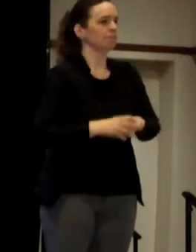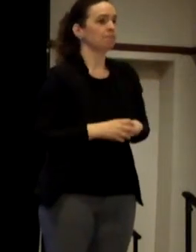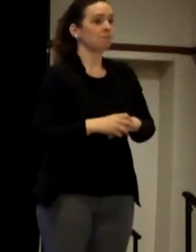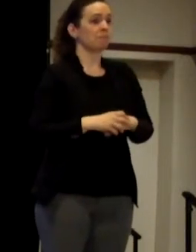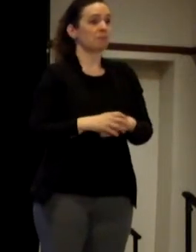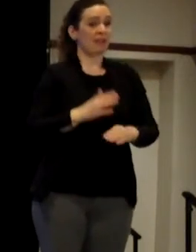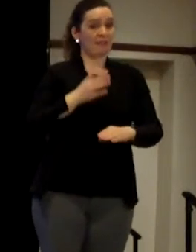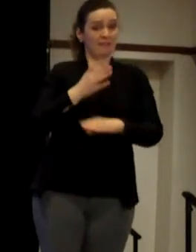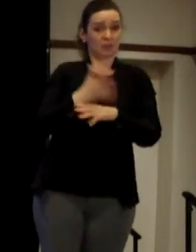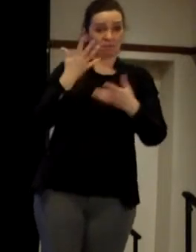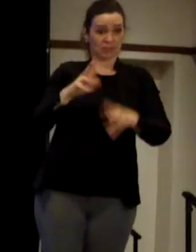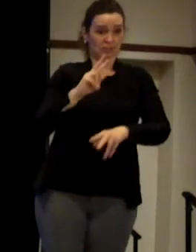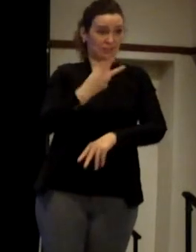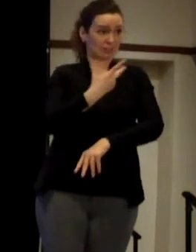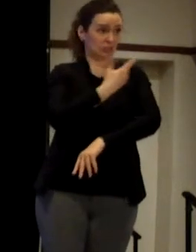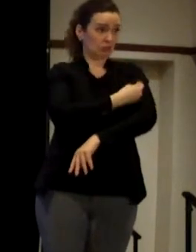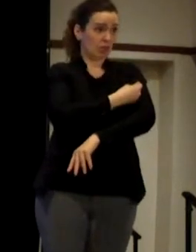have immunity, right?